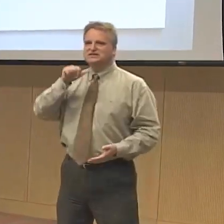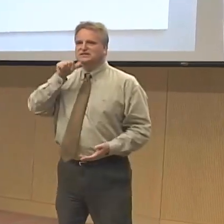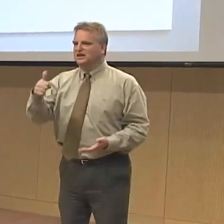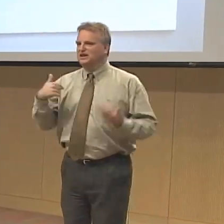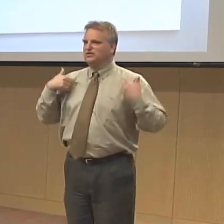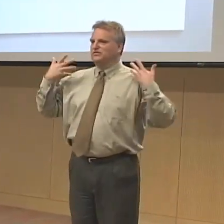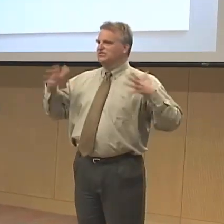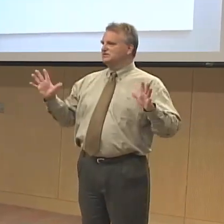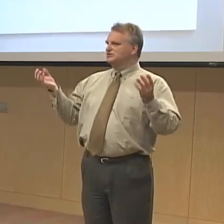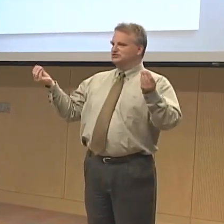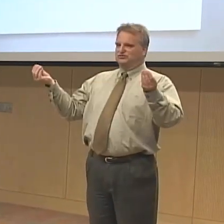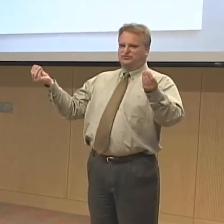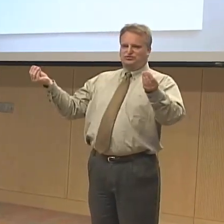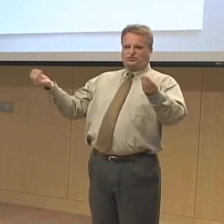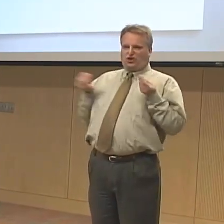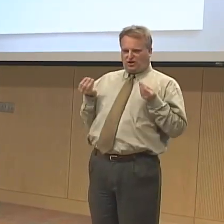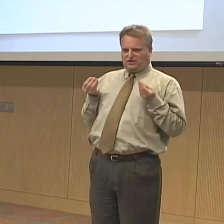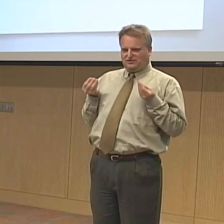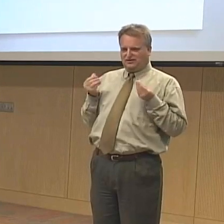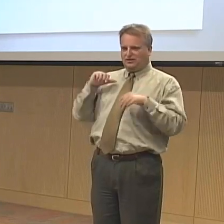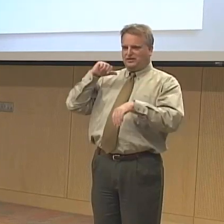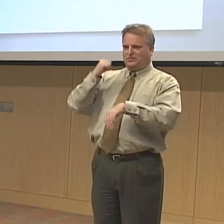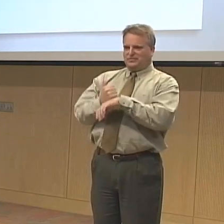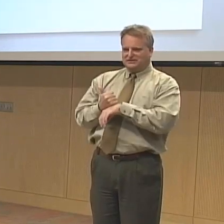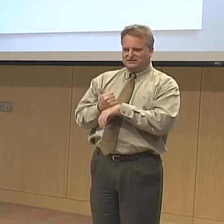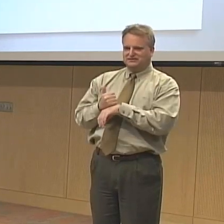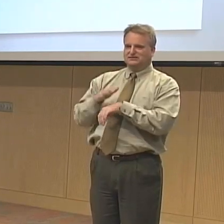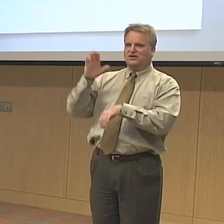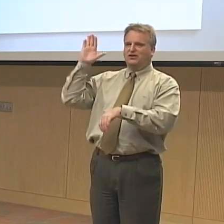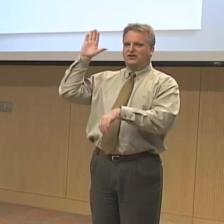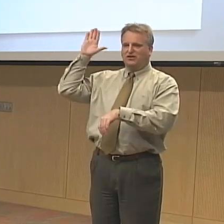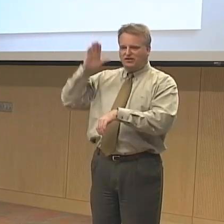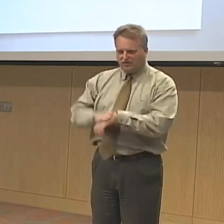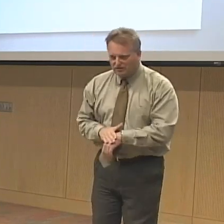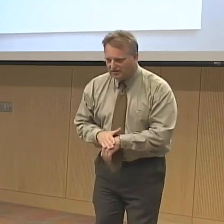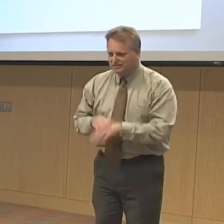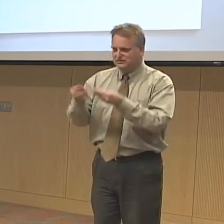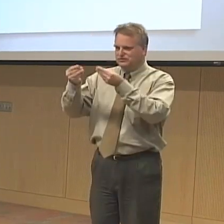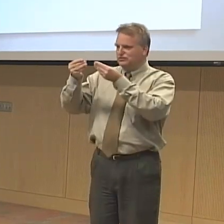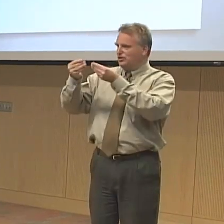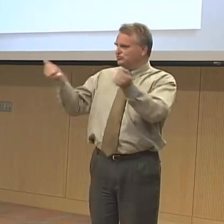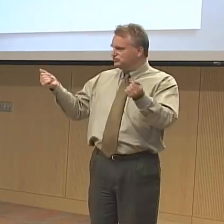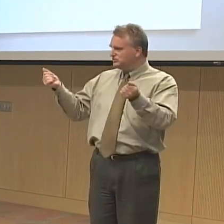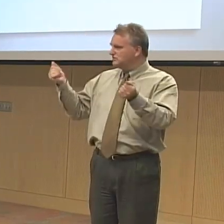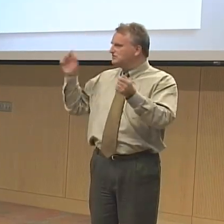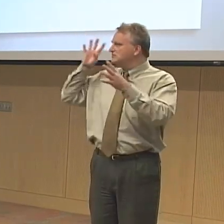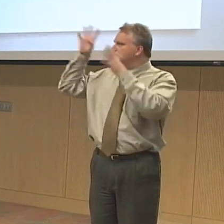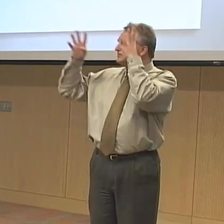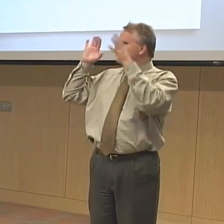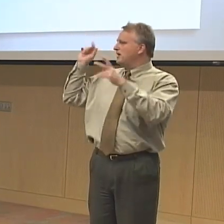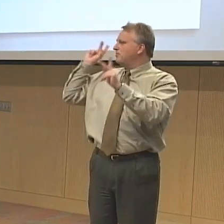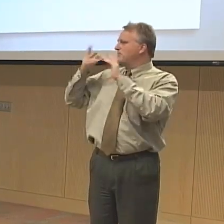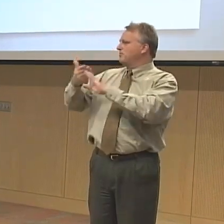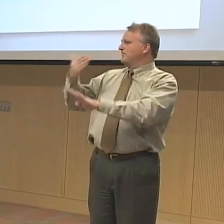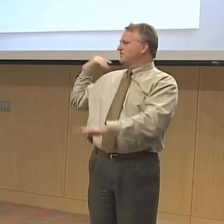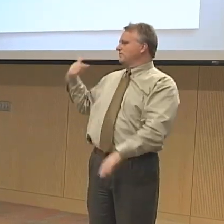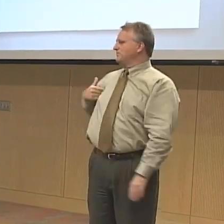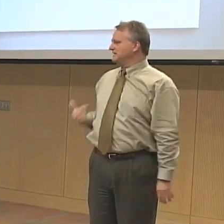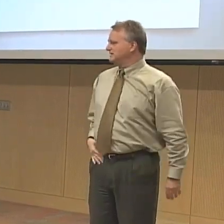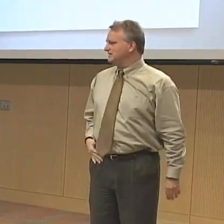what is improper. We have been taught based on solutions that have come from people preceding us, and we are indebted to